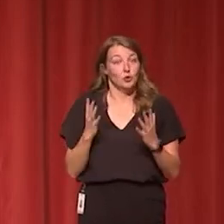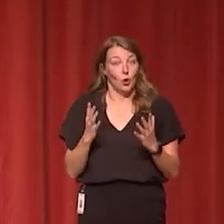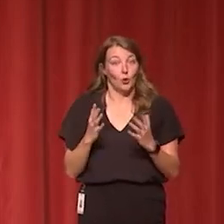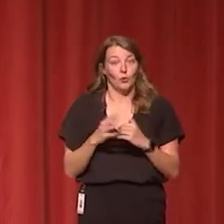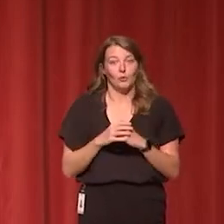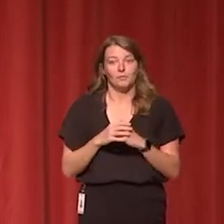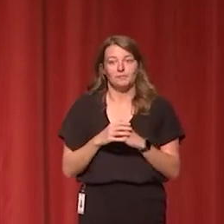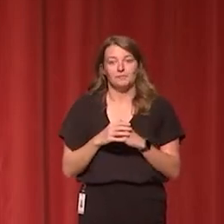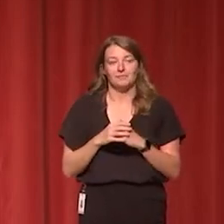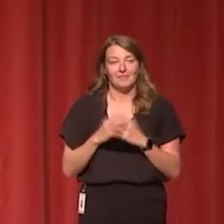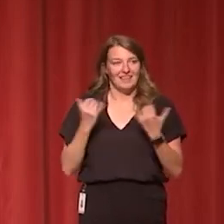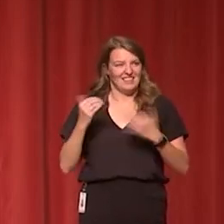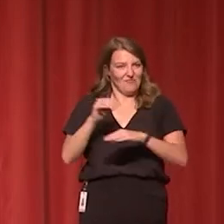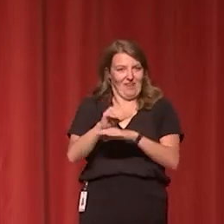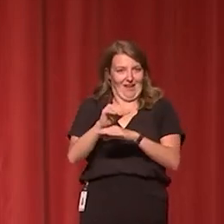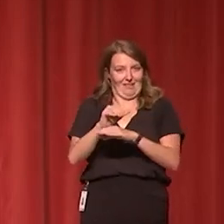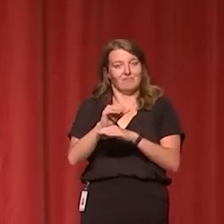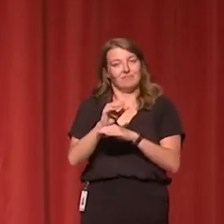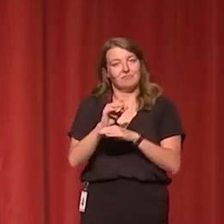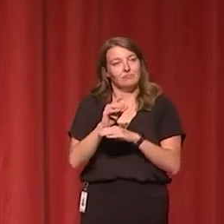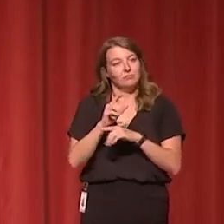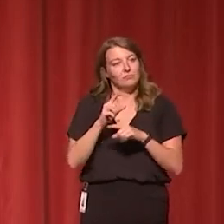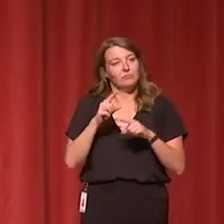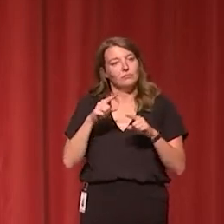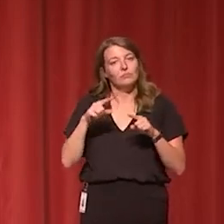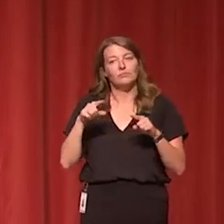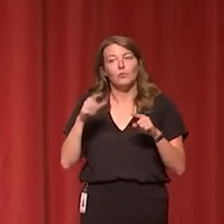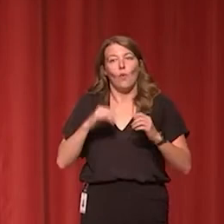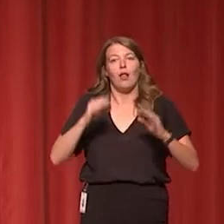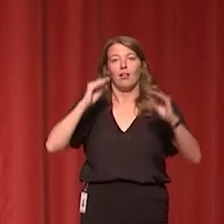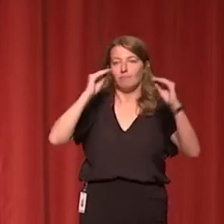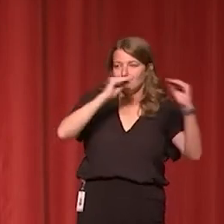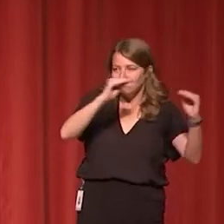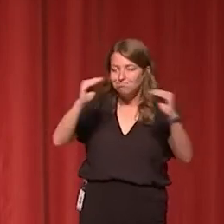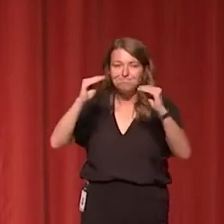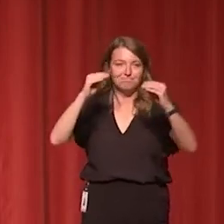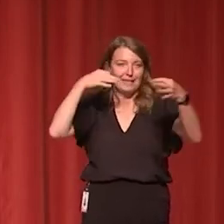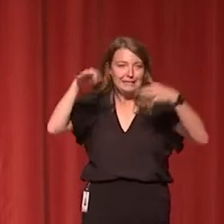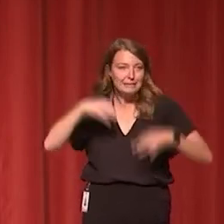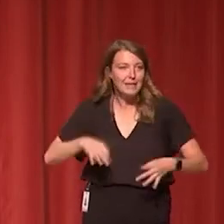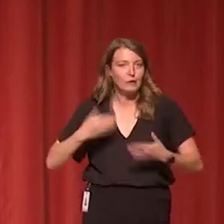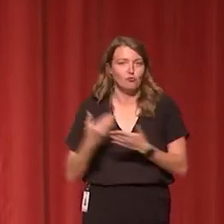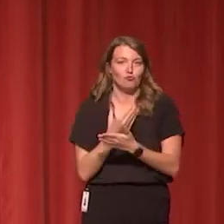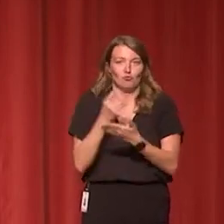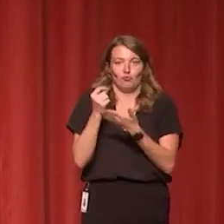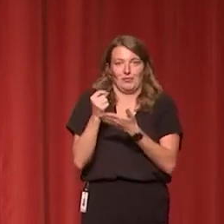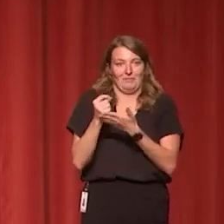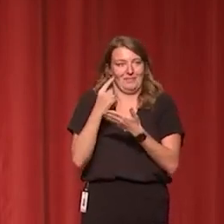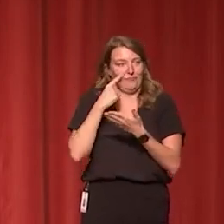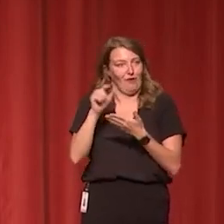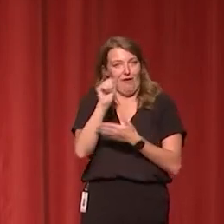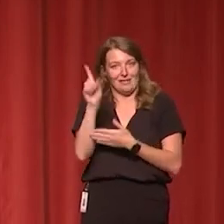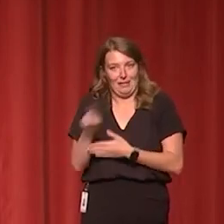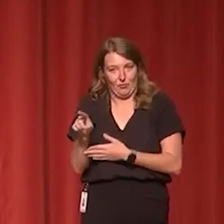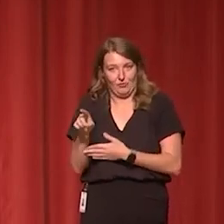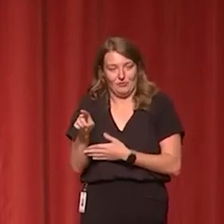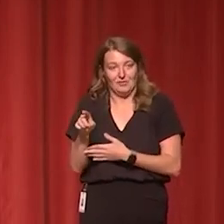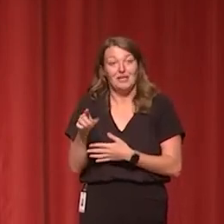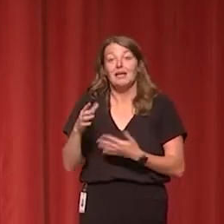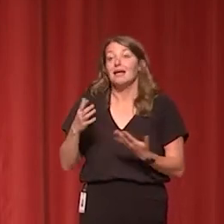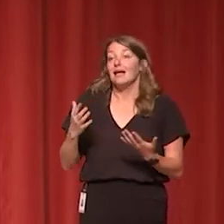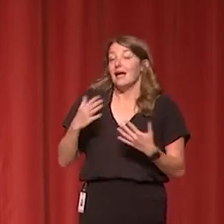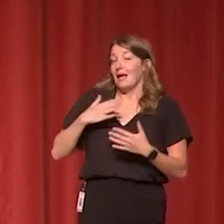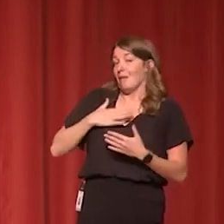of the meeting, you're going to hear all about these newly approved treatments for Alzheimer's disease, and what my role is to share with